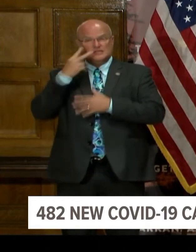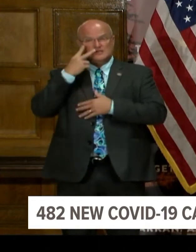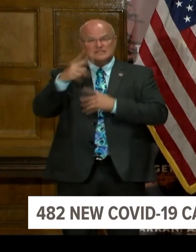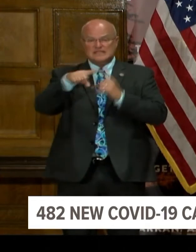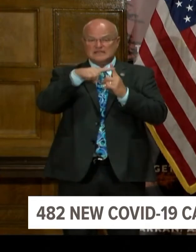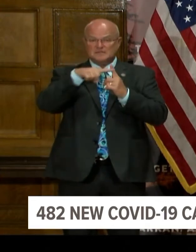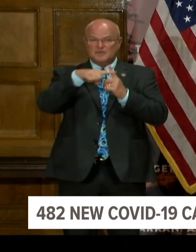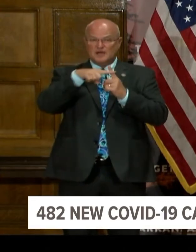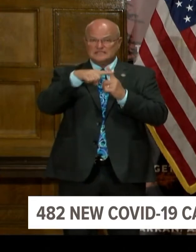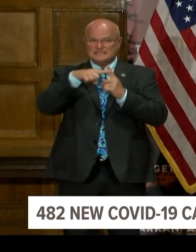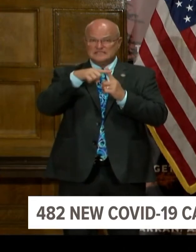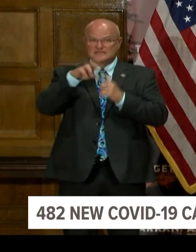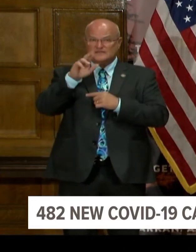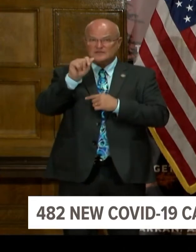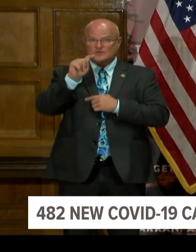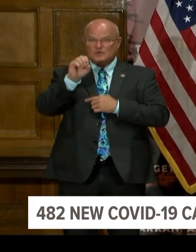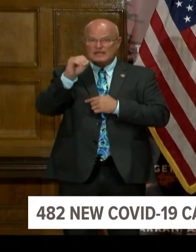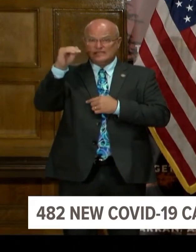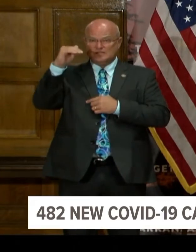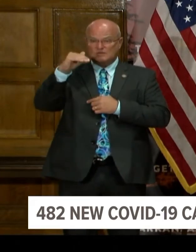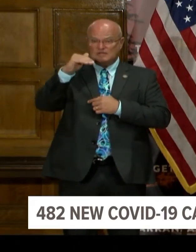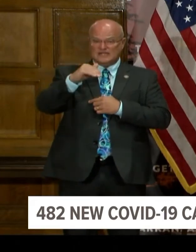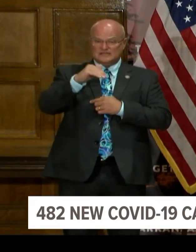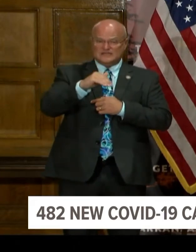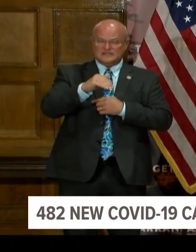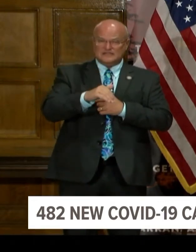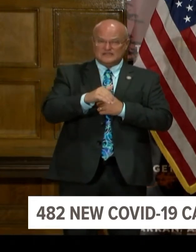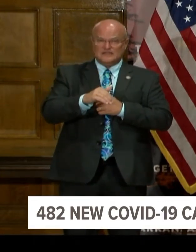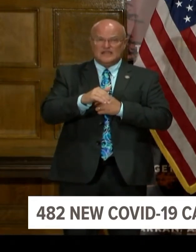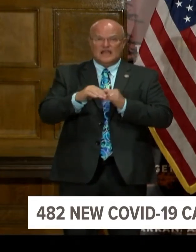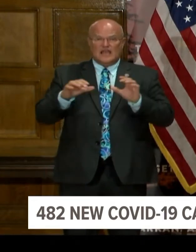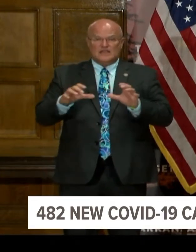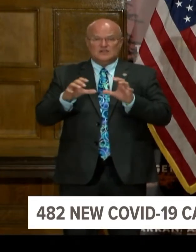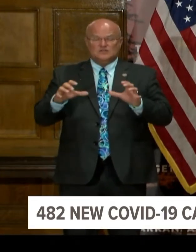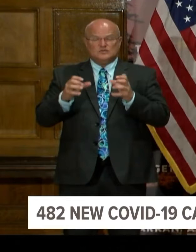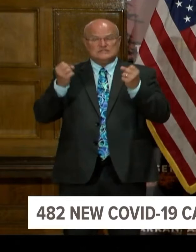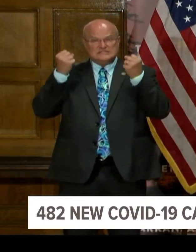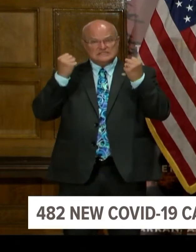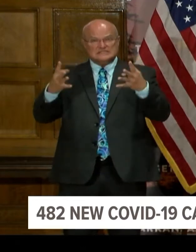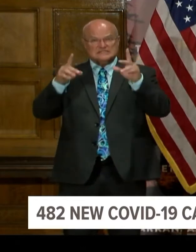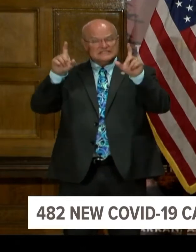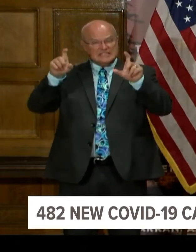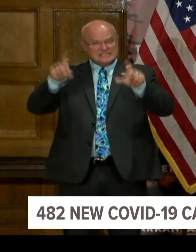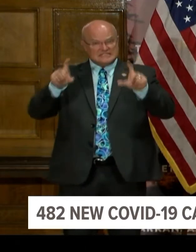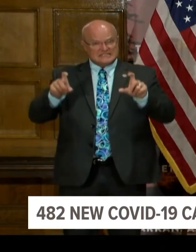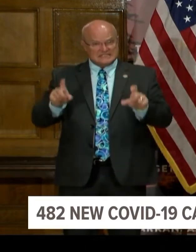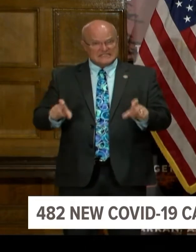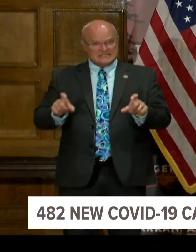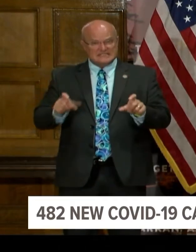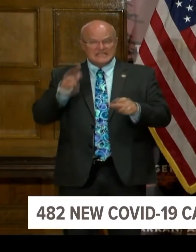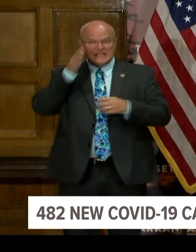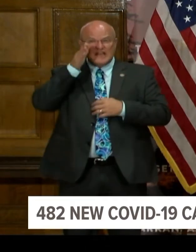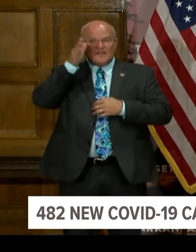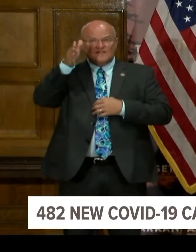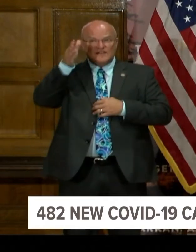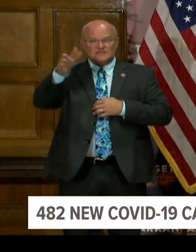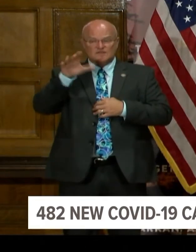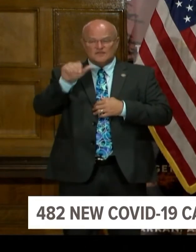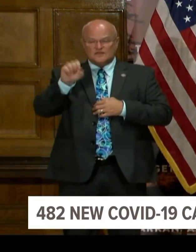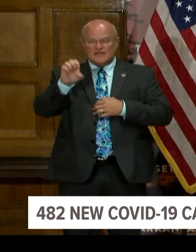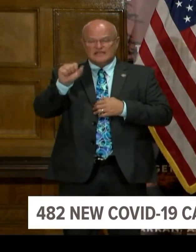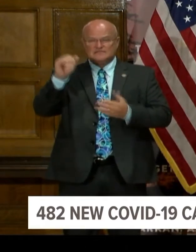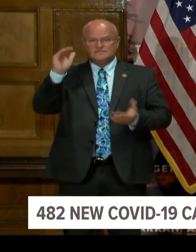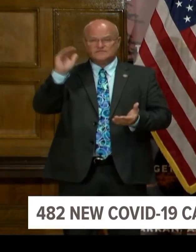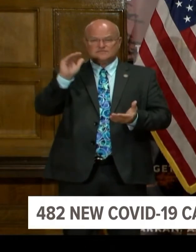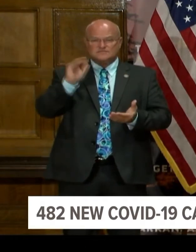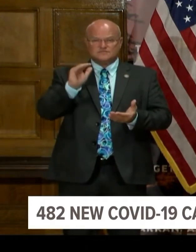the positivity rate go down and you're doing sufficient testing, eventually those cases will go